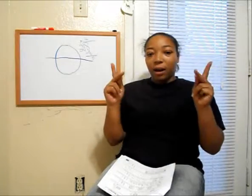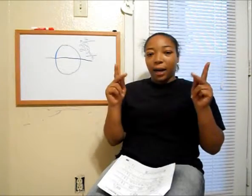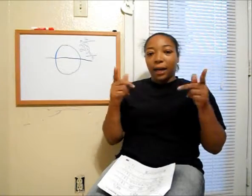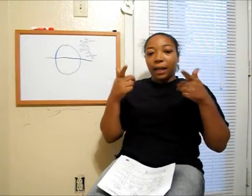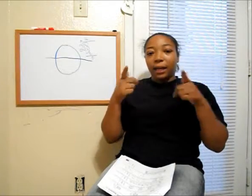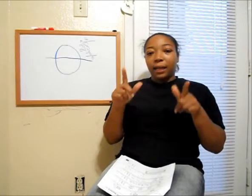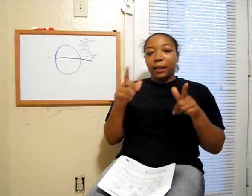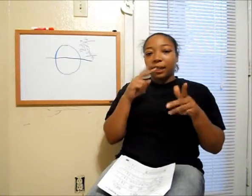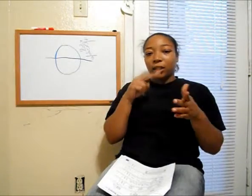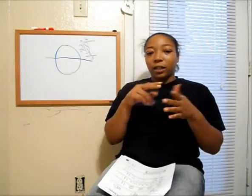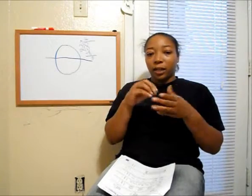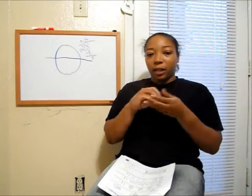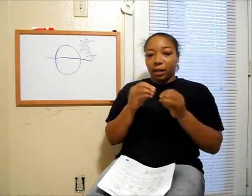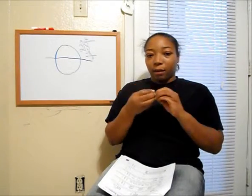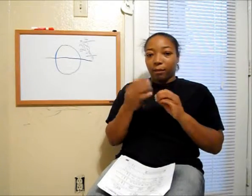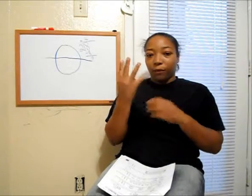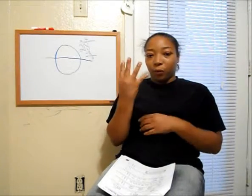Alright, let's look at number 4.